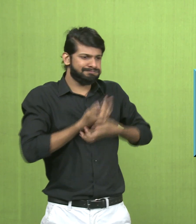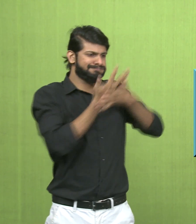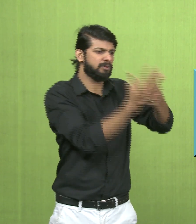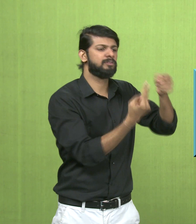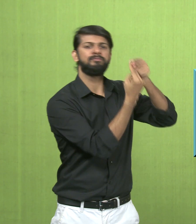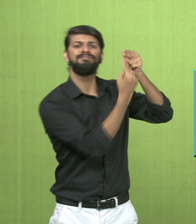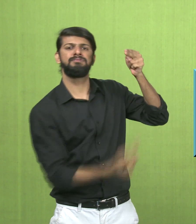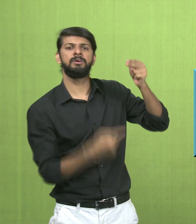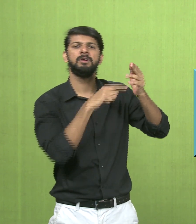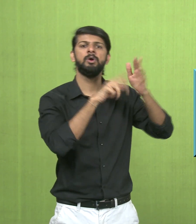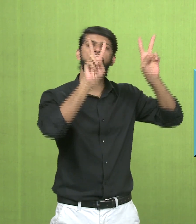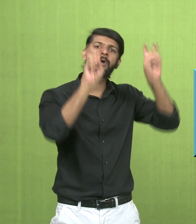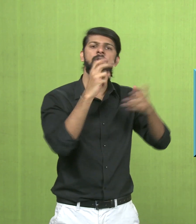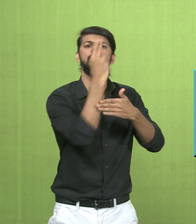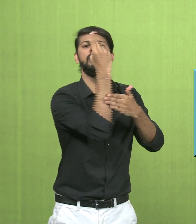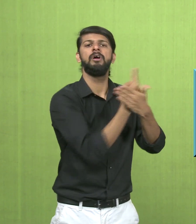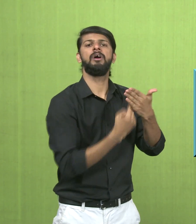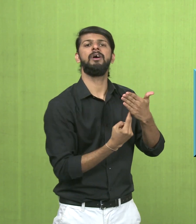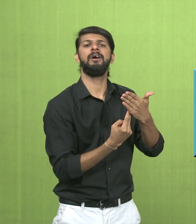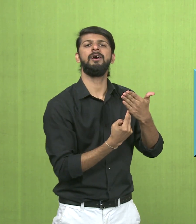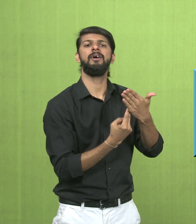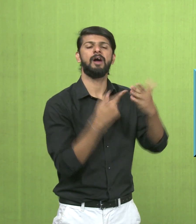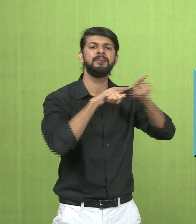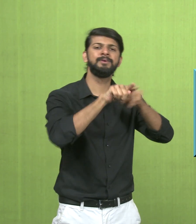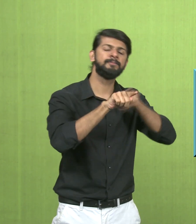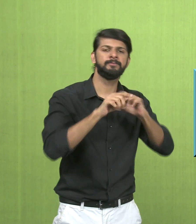heart, and that became art.